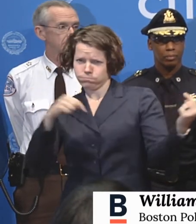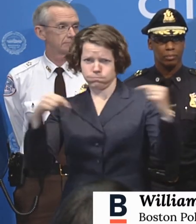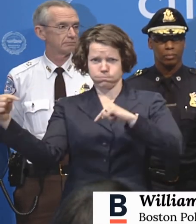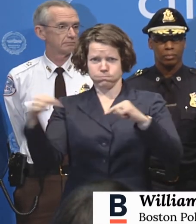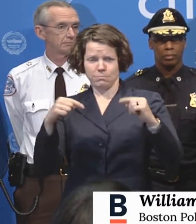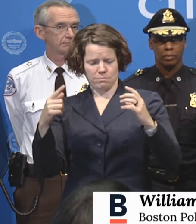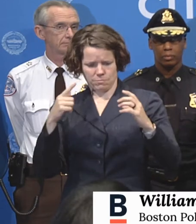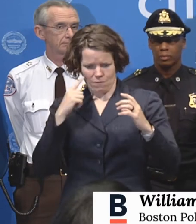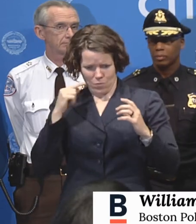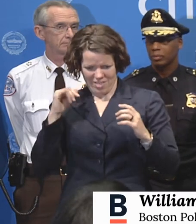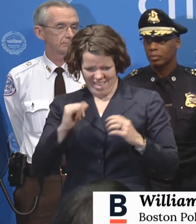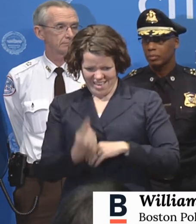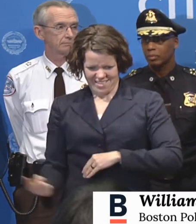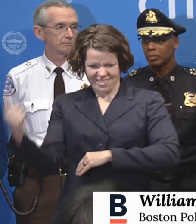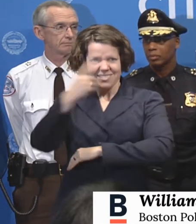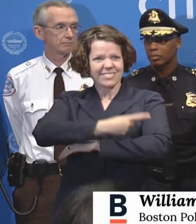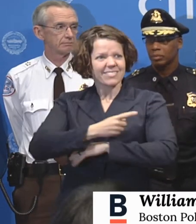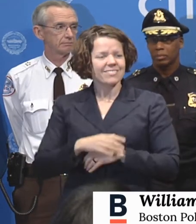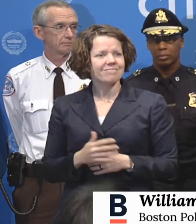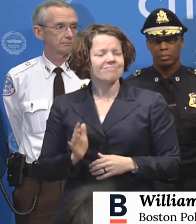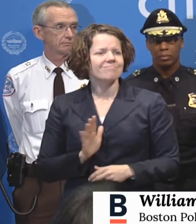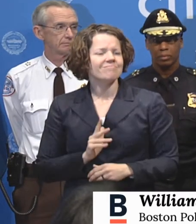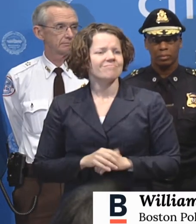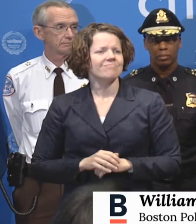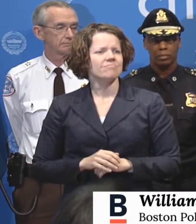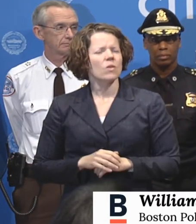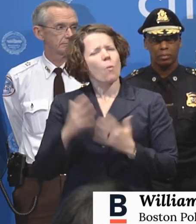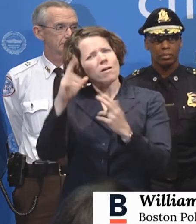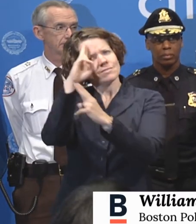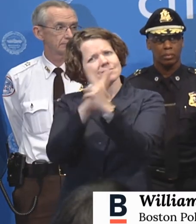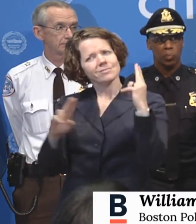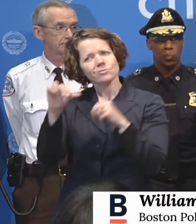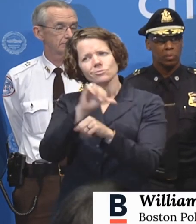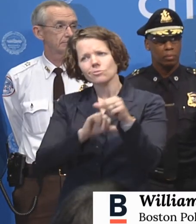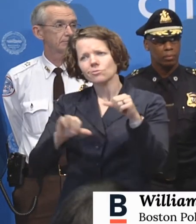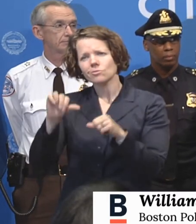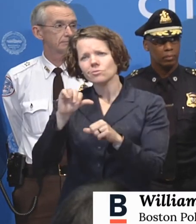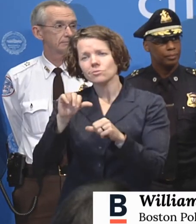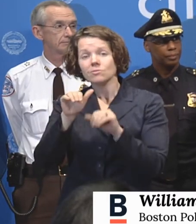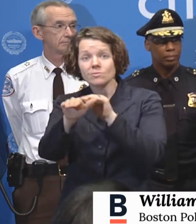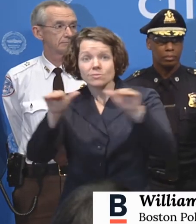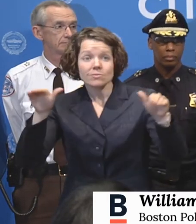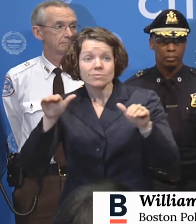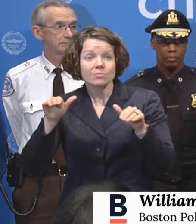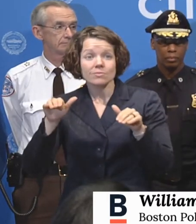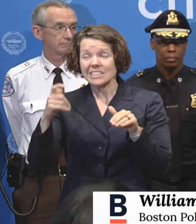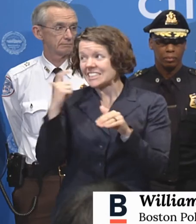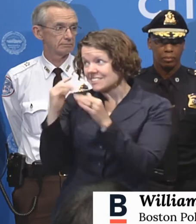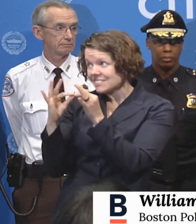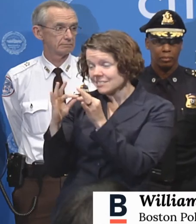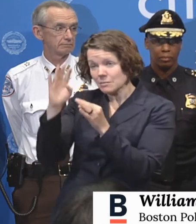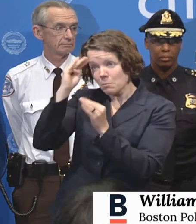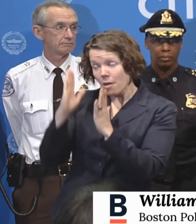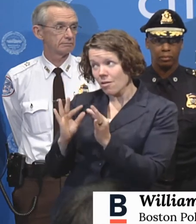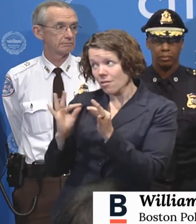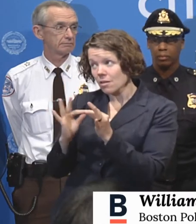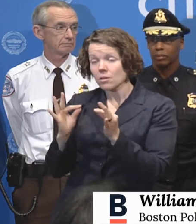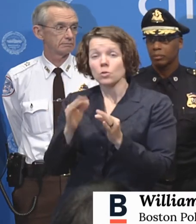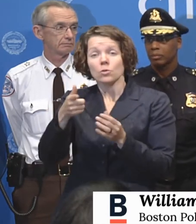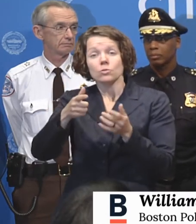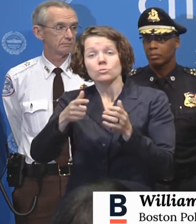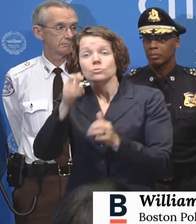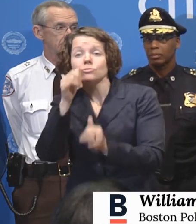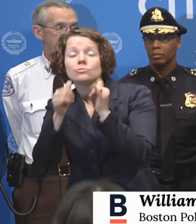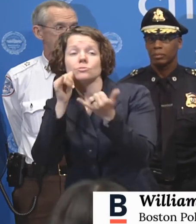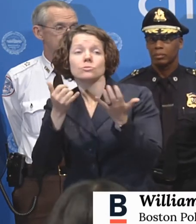just alluded to, no public drinking of alcoholic beverage or no smoking of anything.